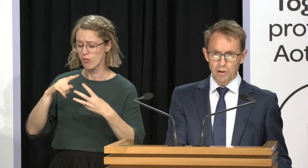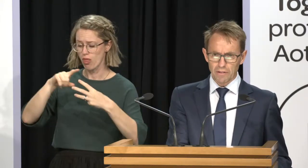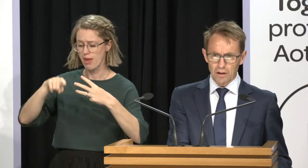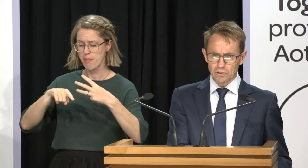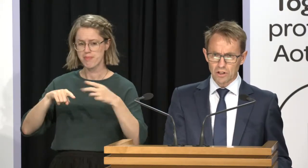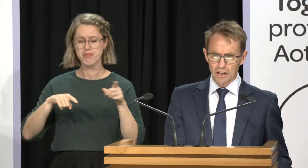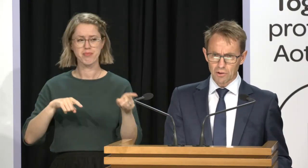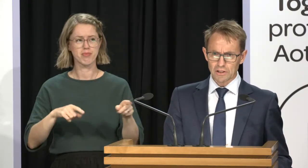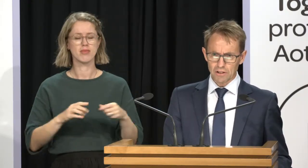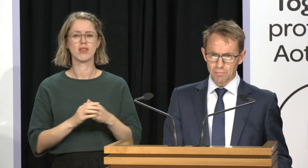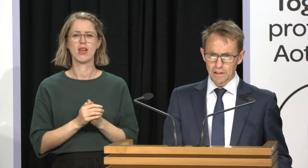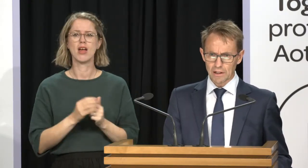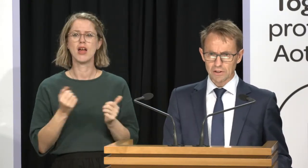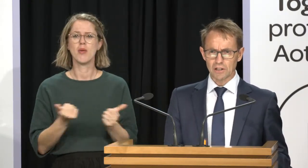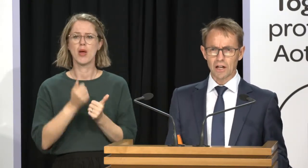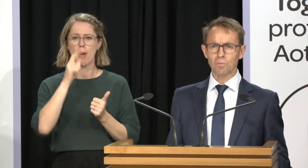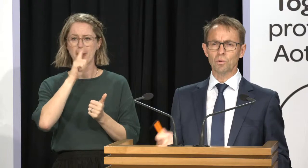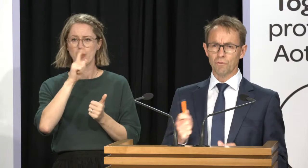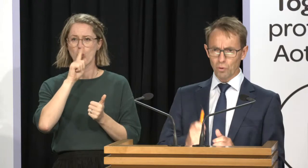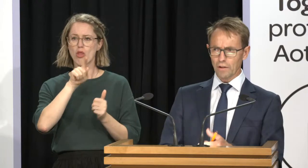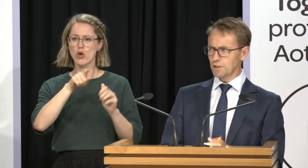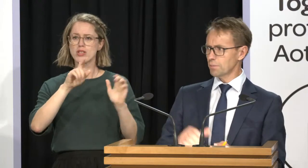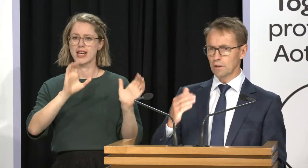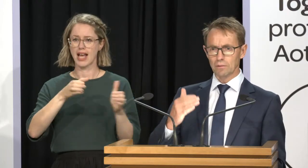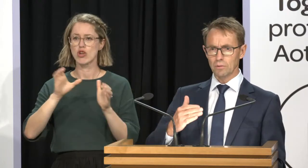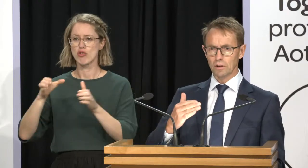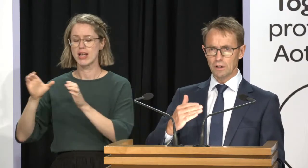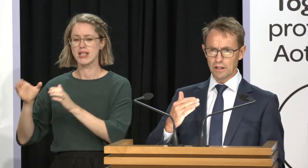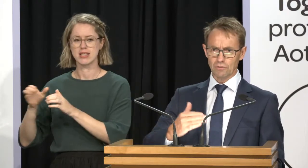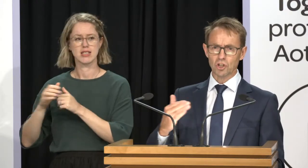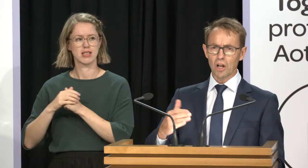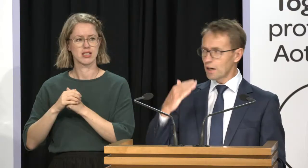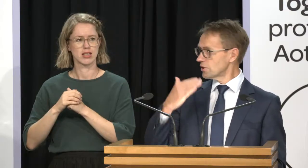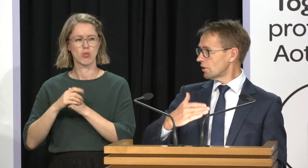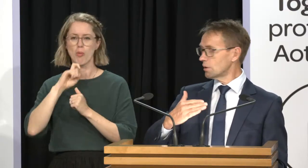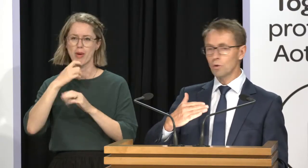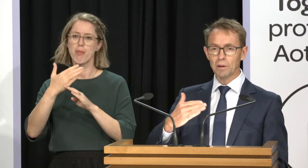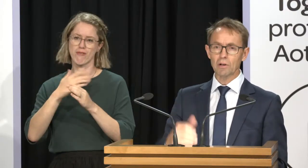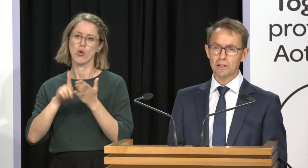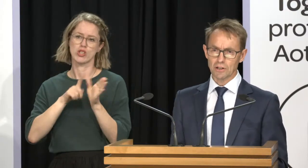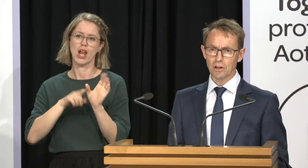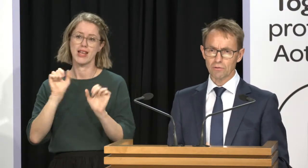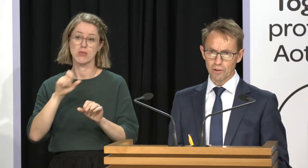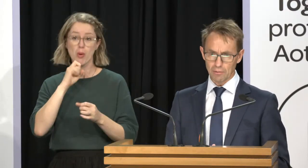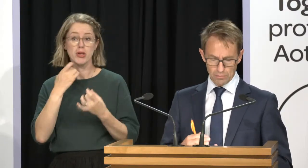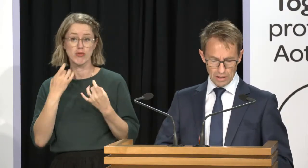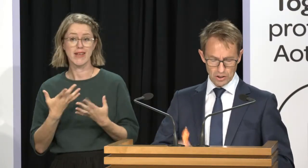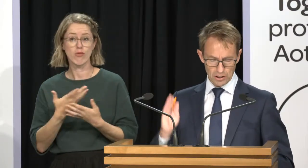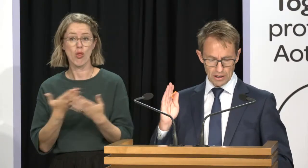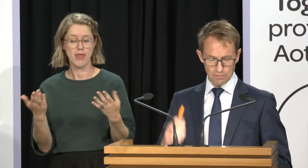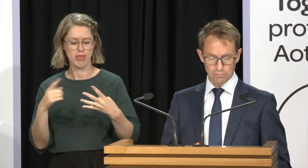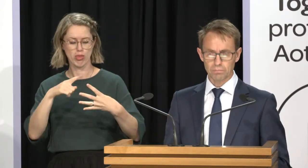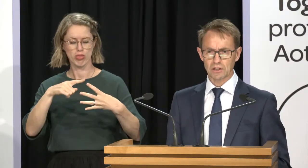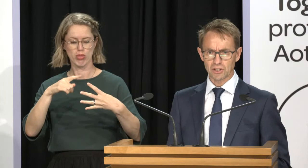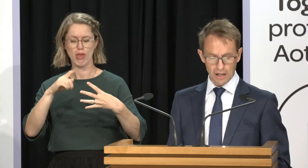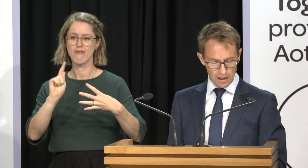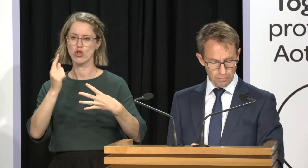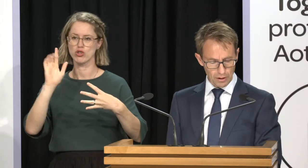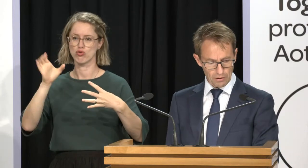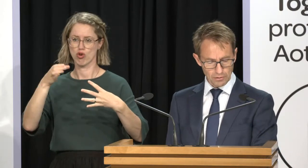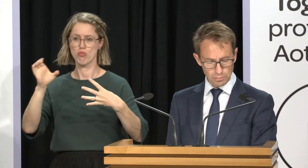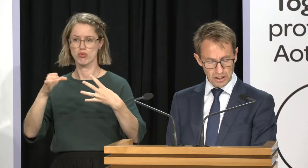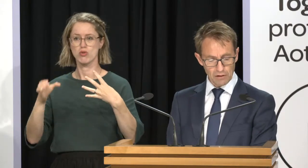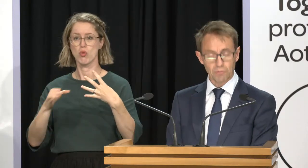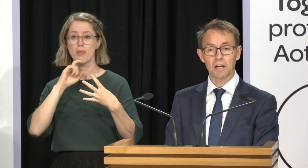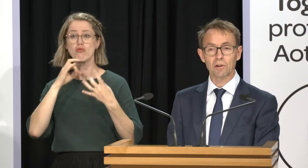those people in those categories that have been announced today will fall ahead of July, so we will be ready to go for that much bigger scale